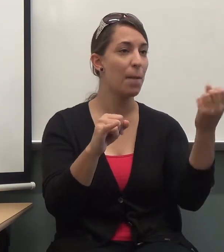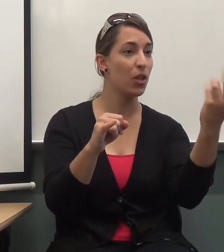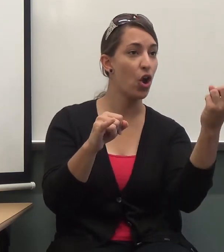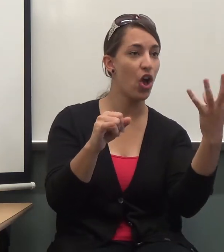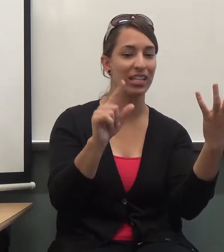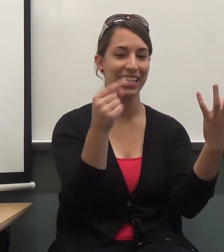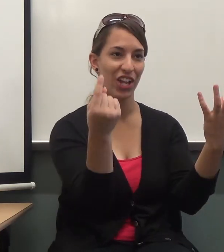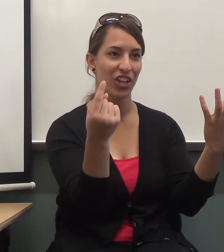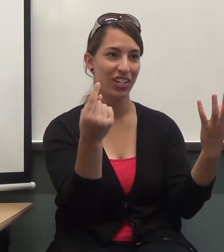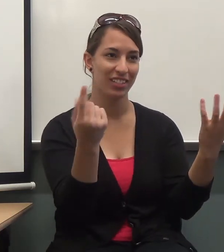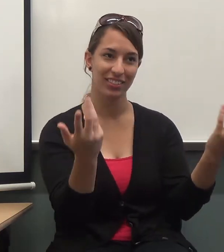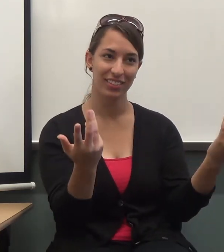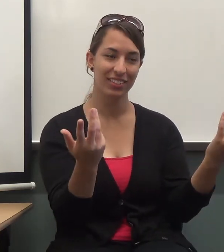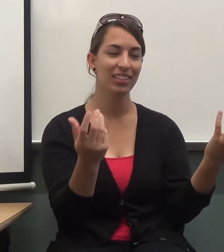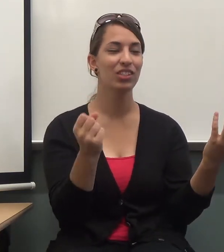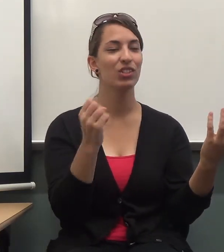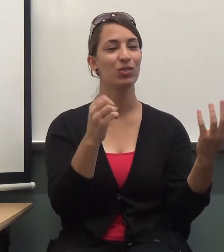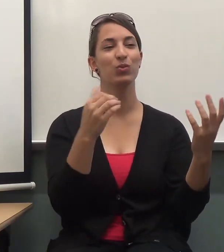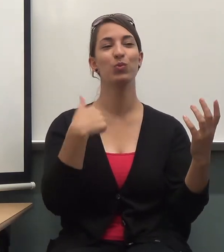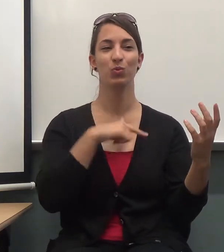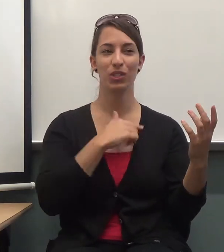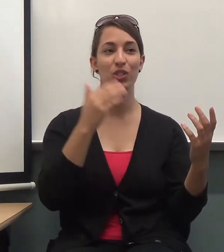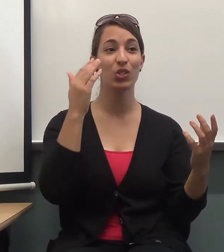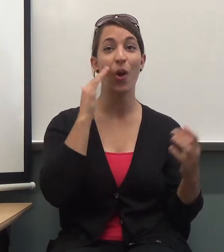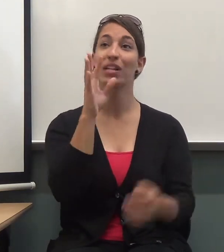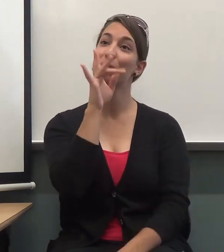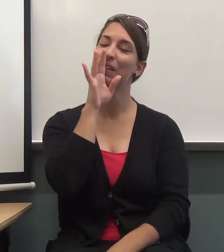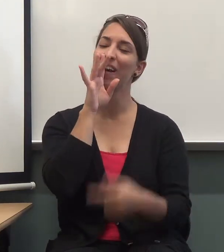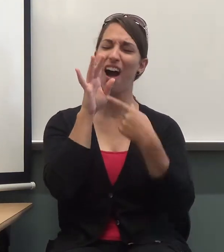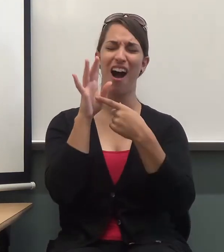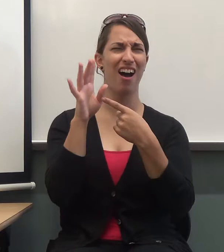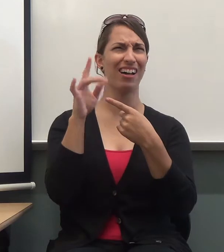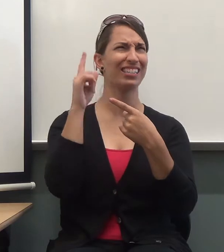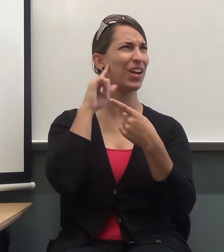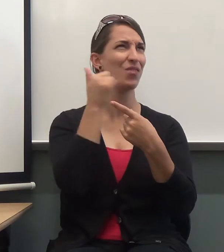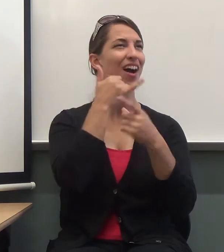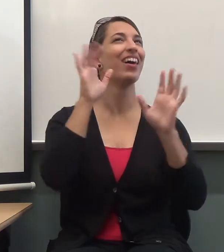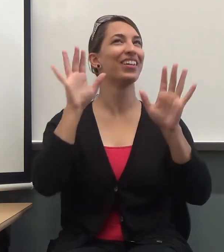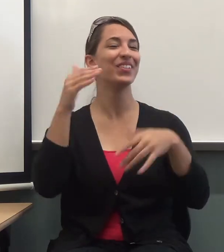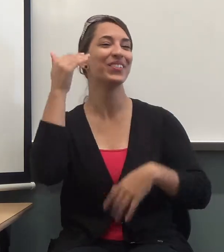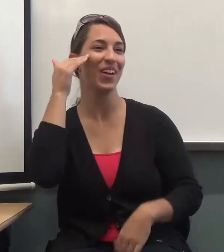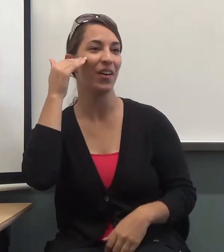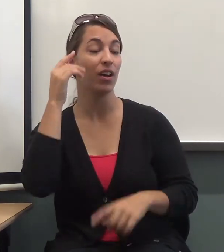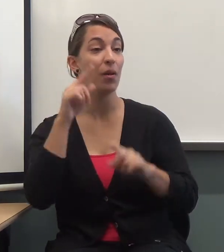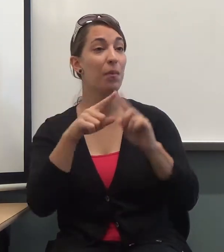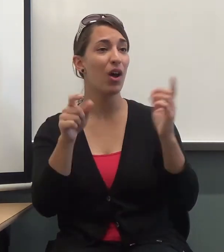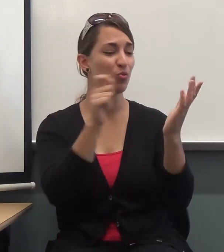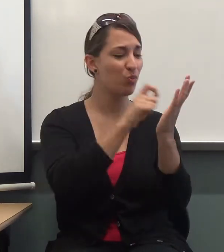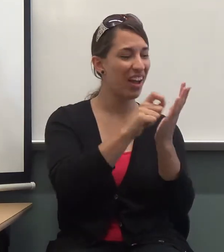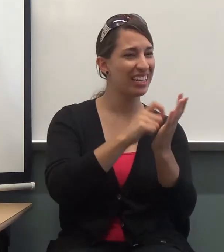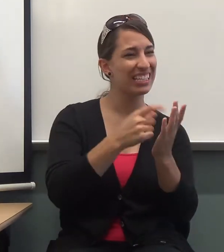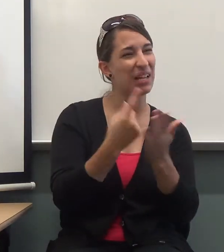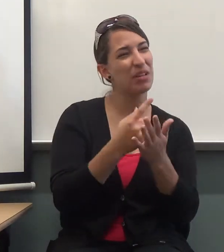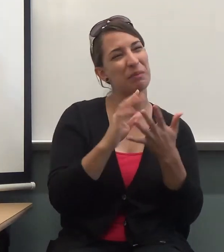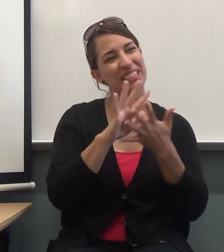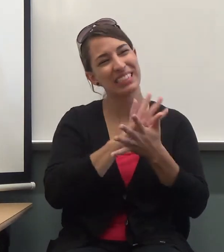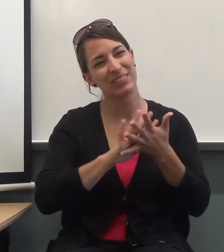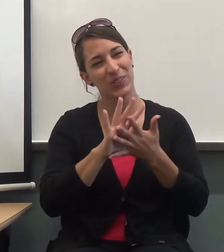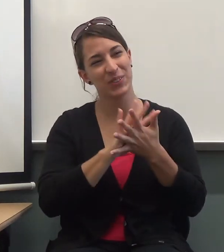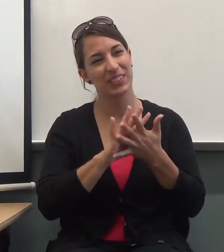is. So we know this to be true when we speak it, however, when we write it, it sometimes gets confused, right? So we gotta work on